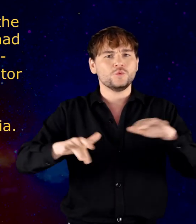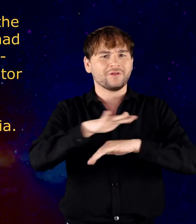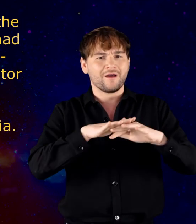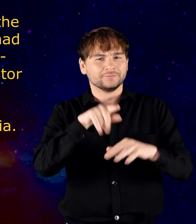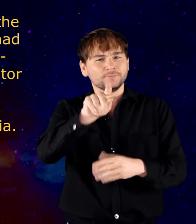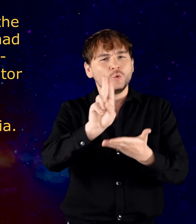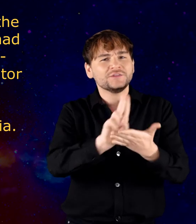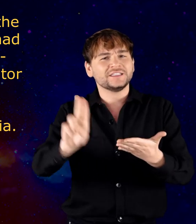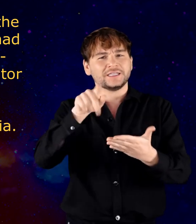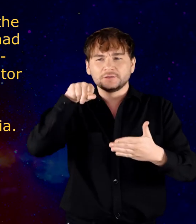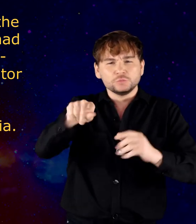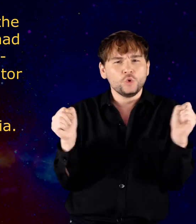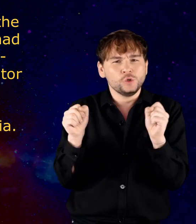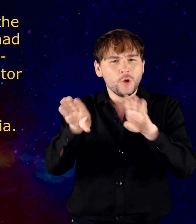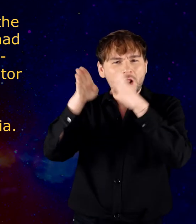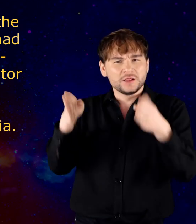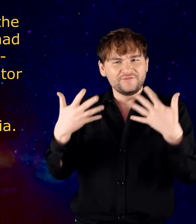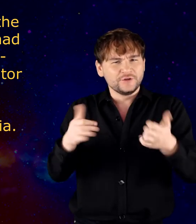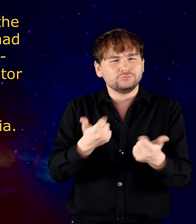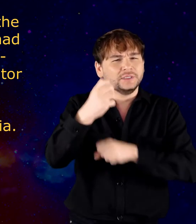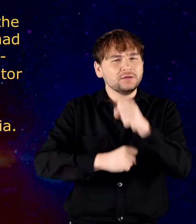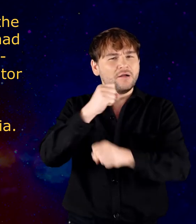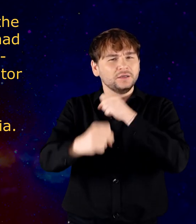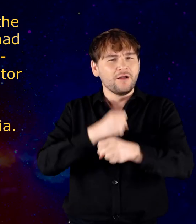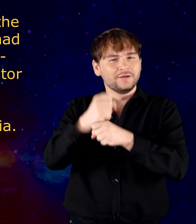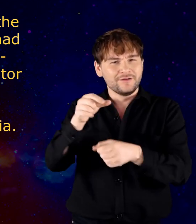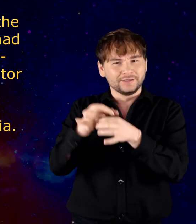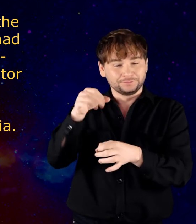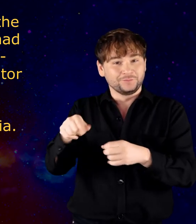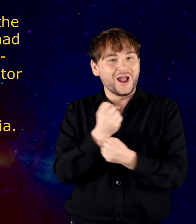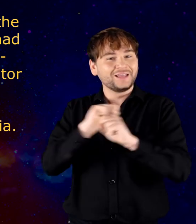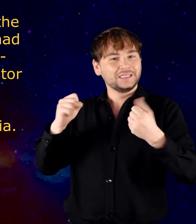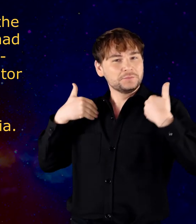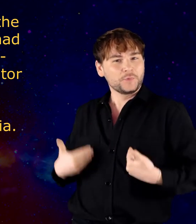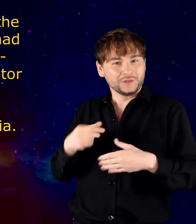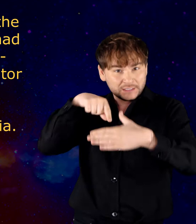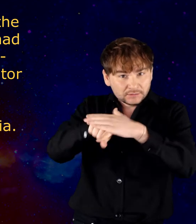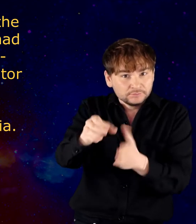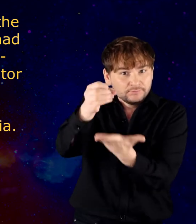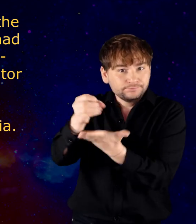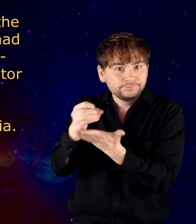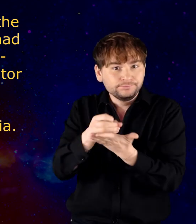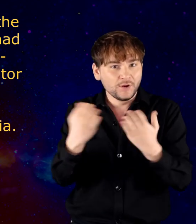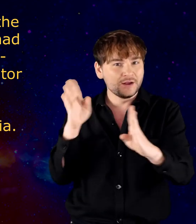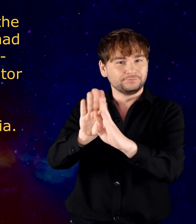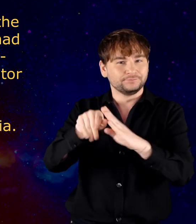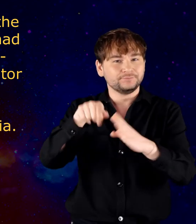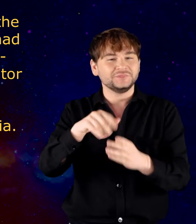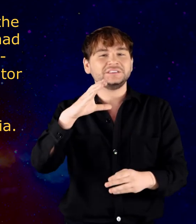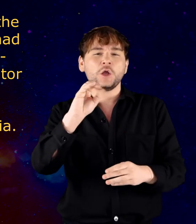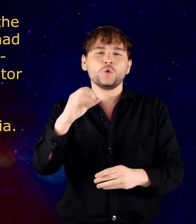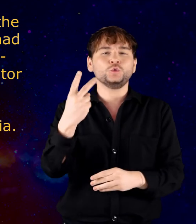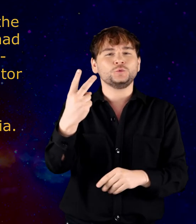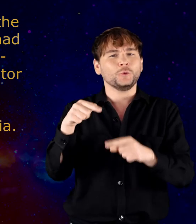working antibody against SARS-CoV-2 in your university refrigerator for years surfaced. To date, we haven't seen much coverage